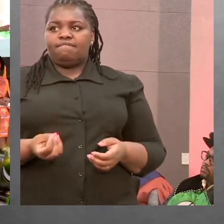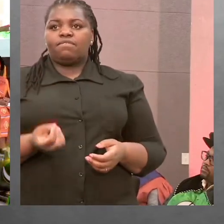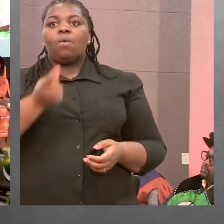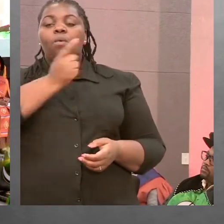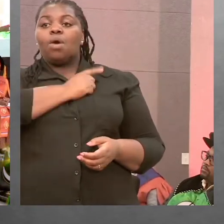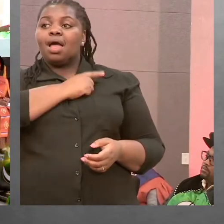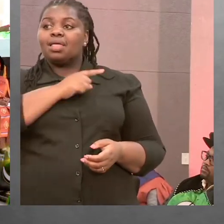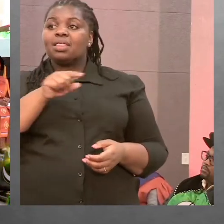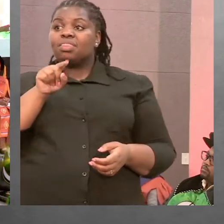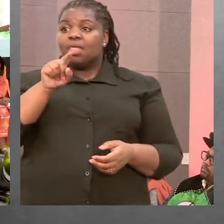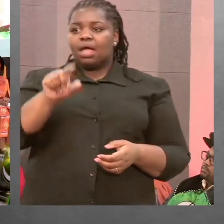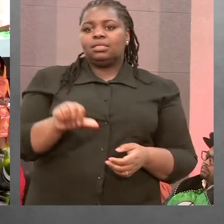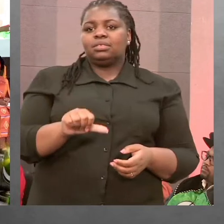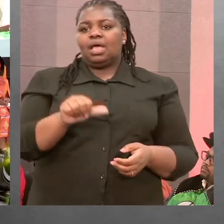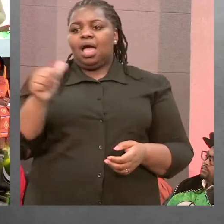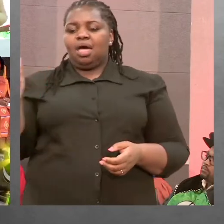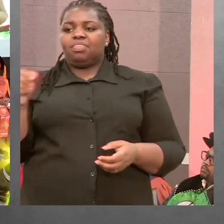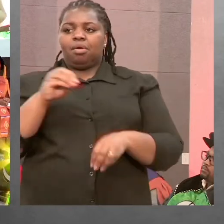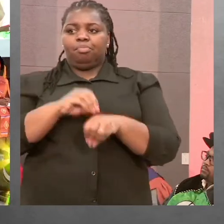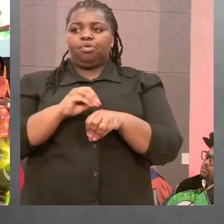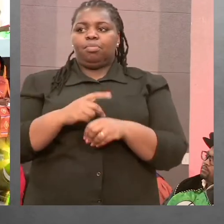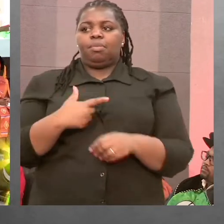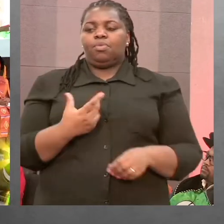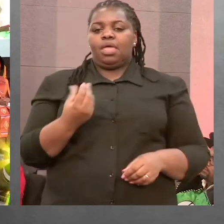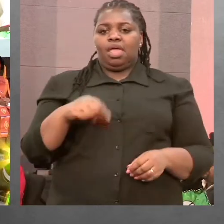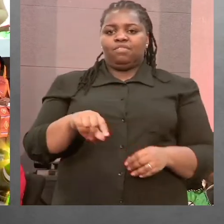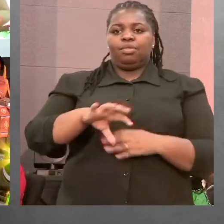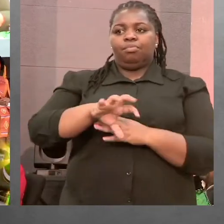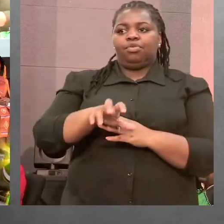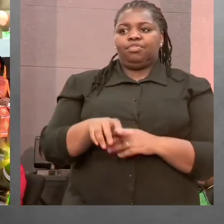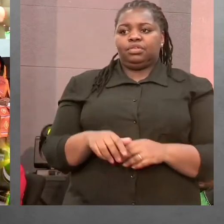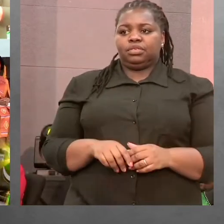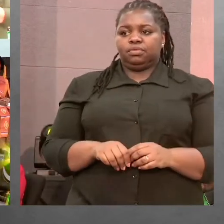because that's another elephant in the room here in the province.